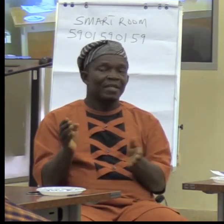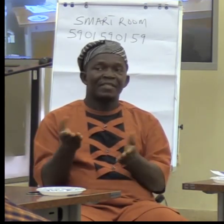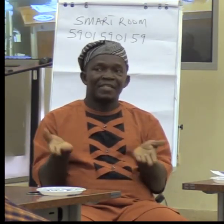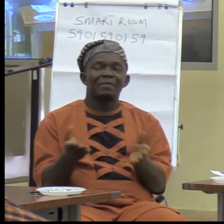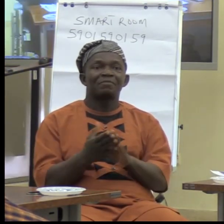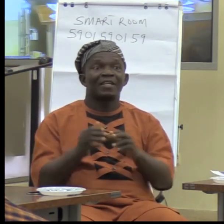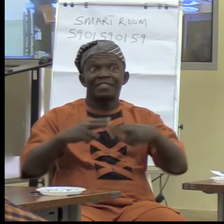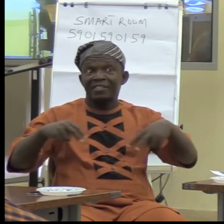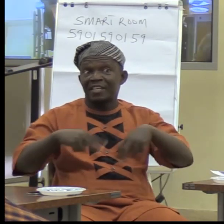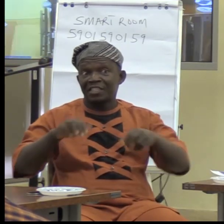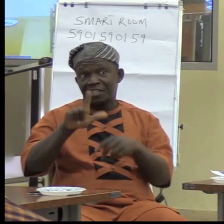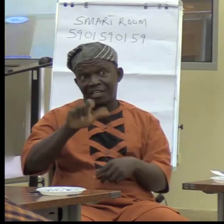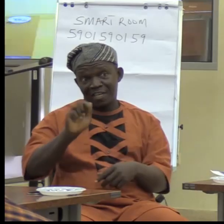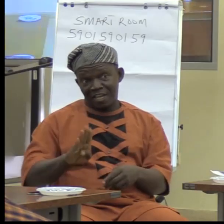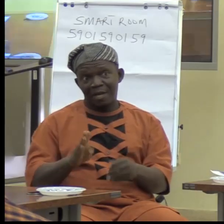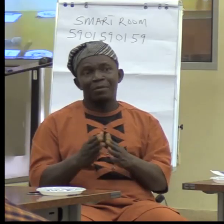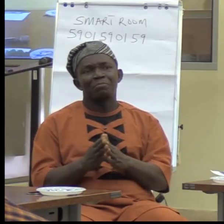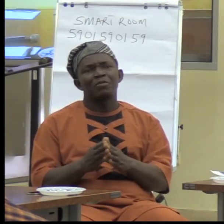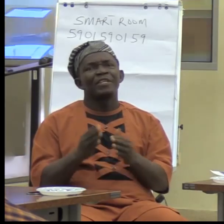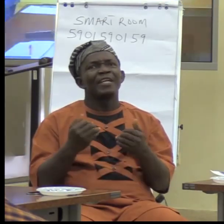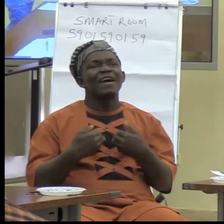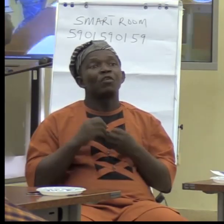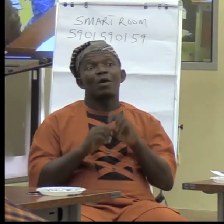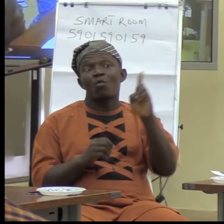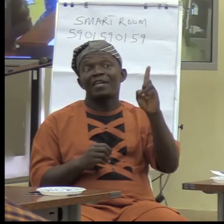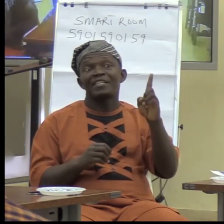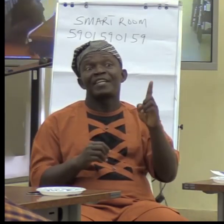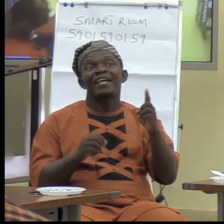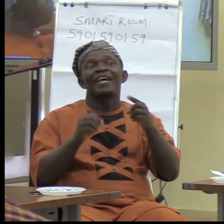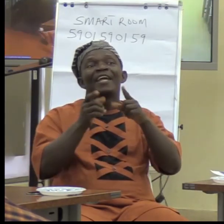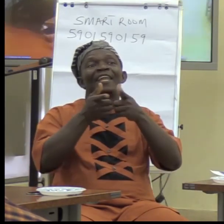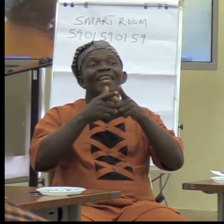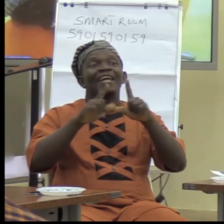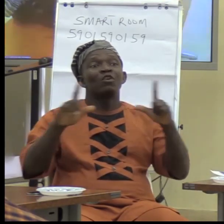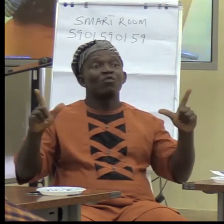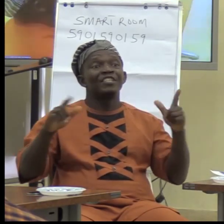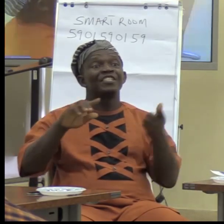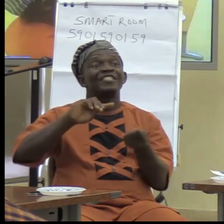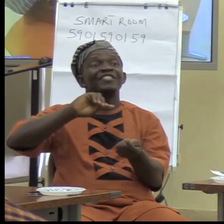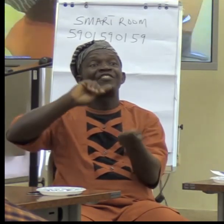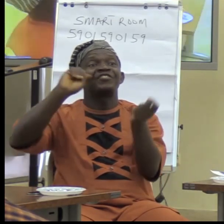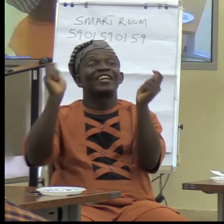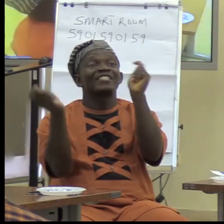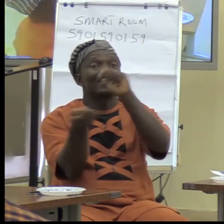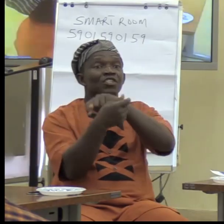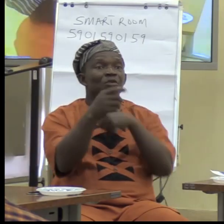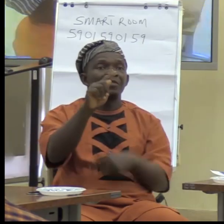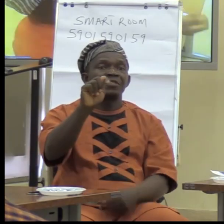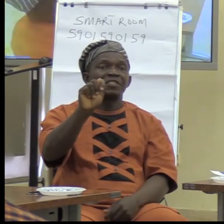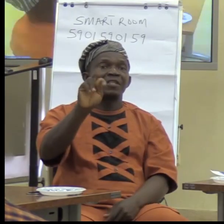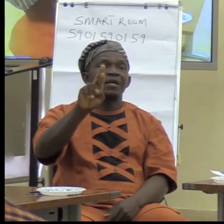at language transmission. If you want to have any advancement in our own environment,